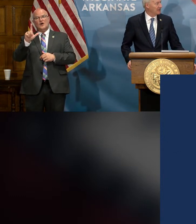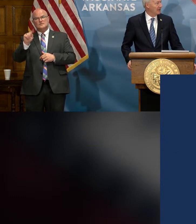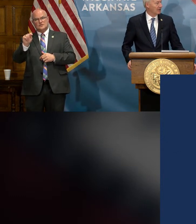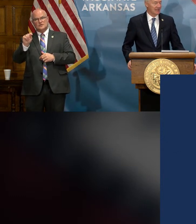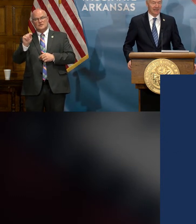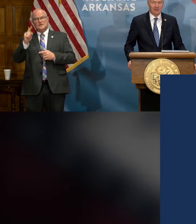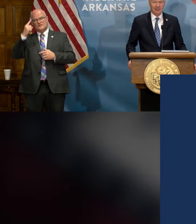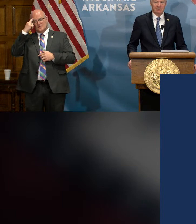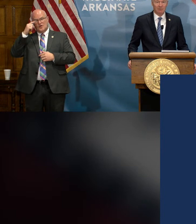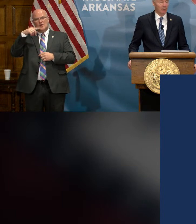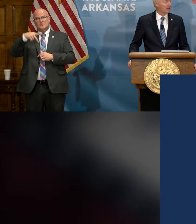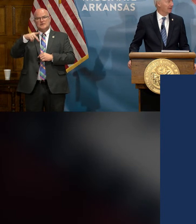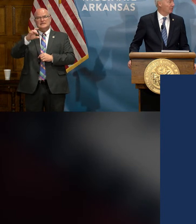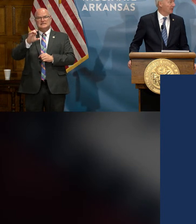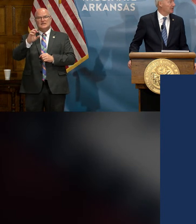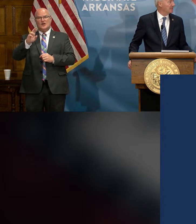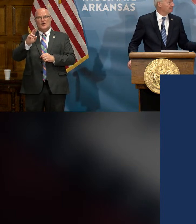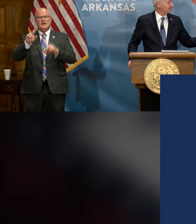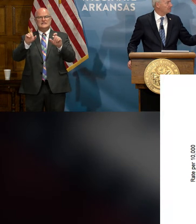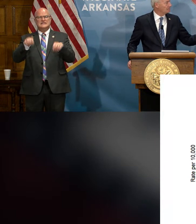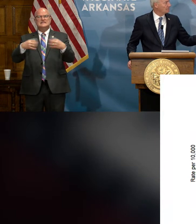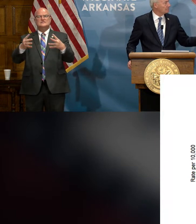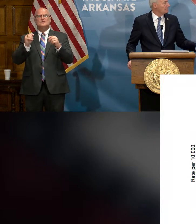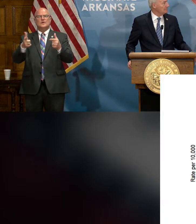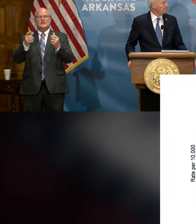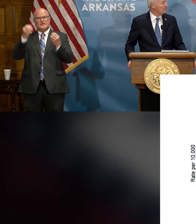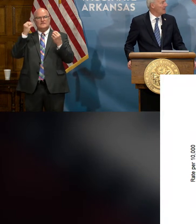to a PCR test that gives them quicker information.